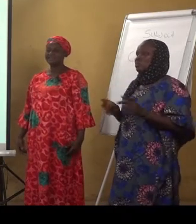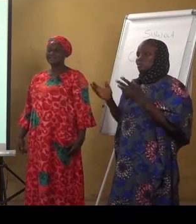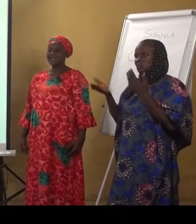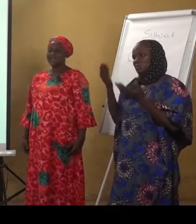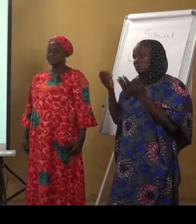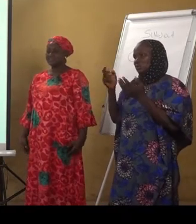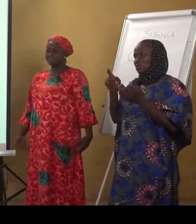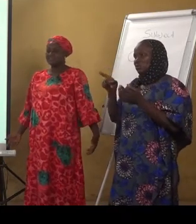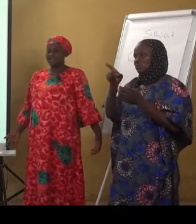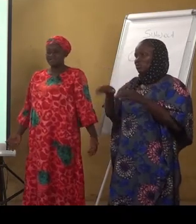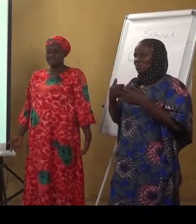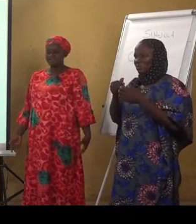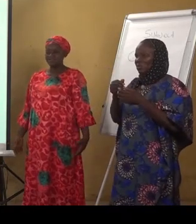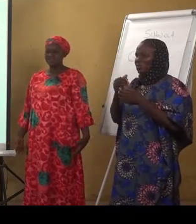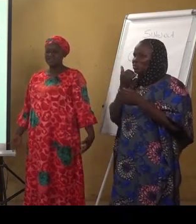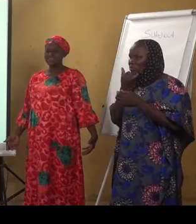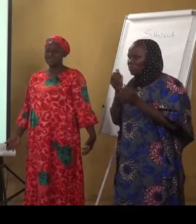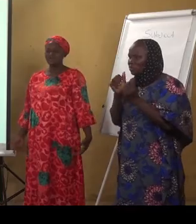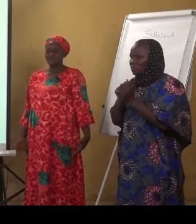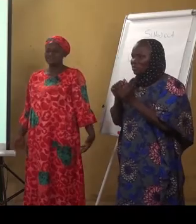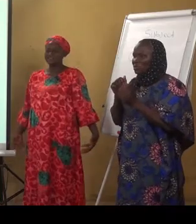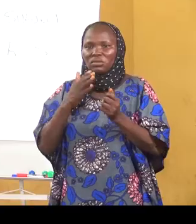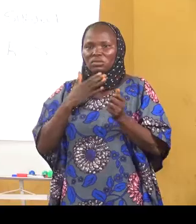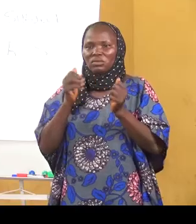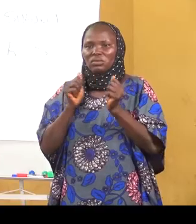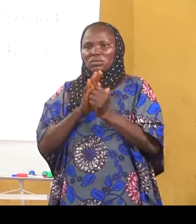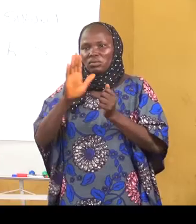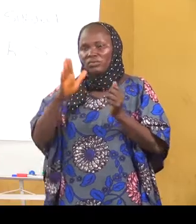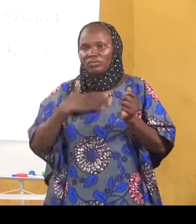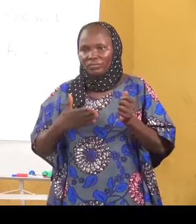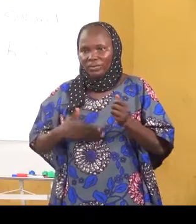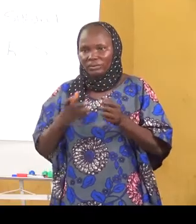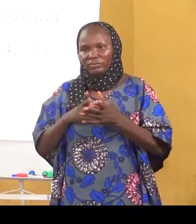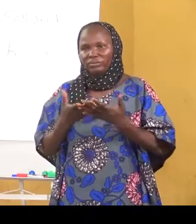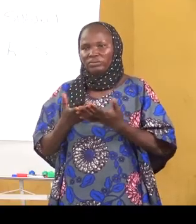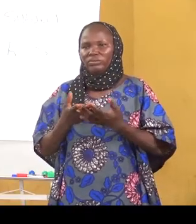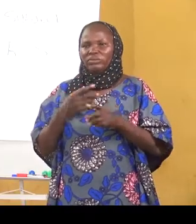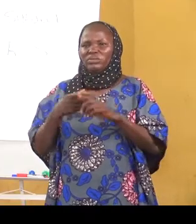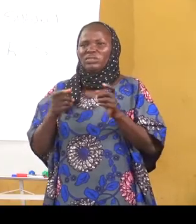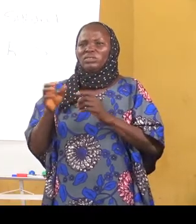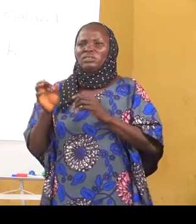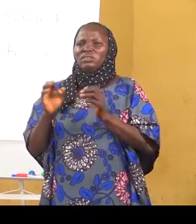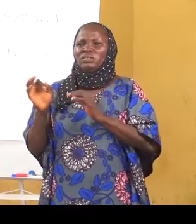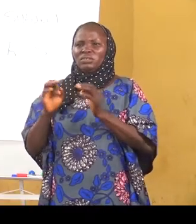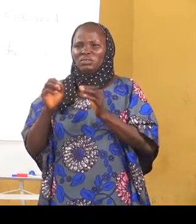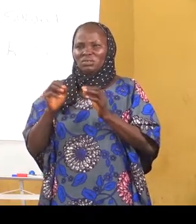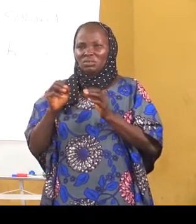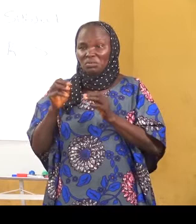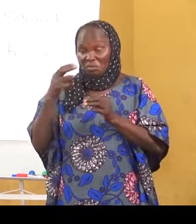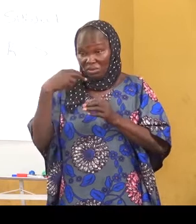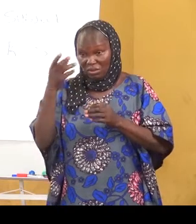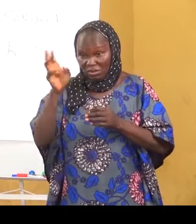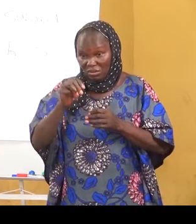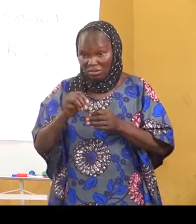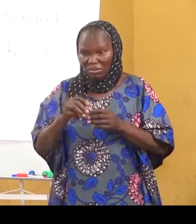say, "I have forgiven her. I'm not holding her in my mind. But the moment I see her, it's like